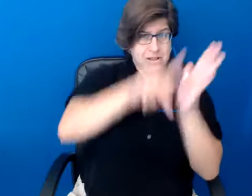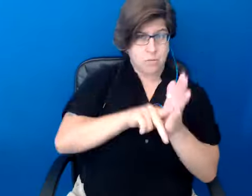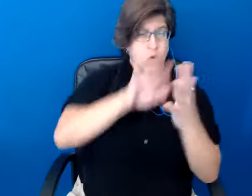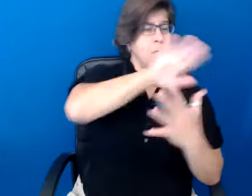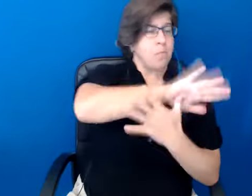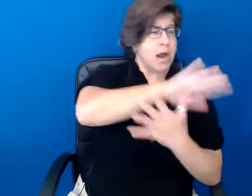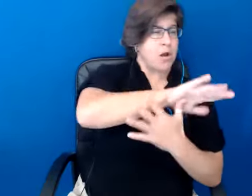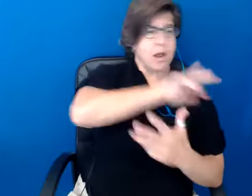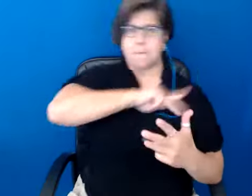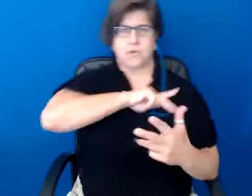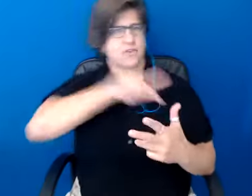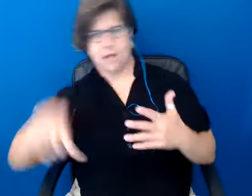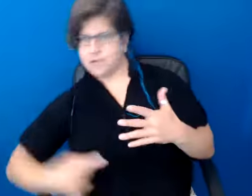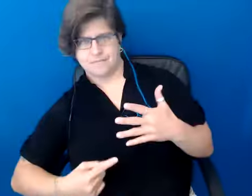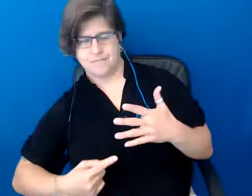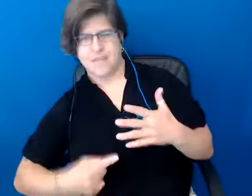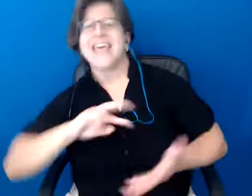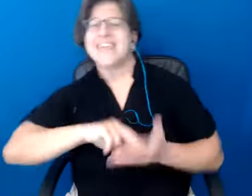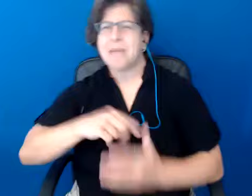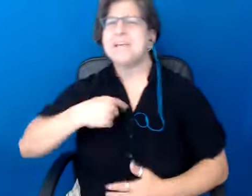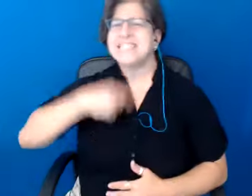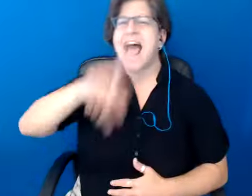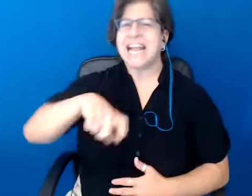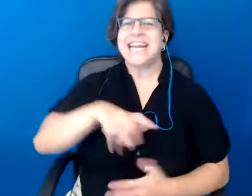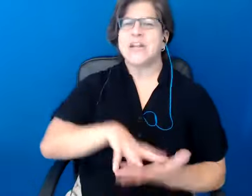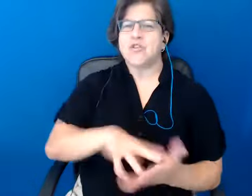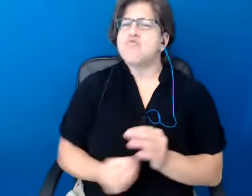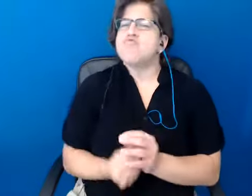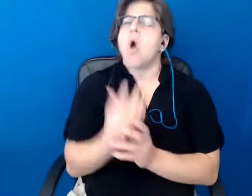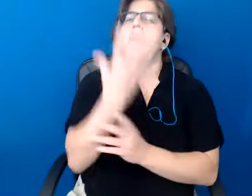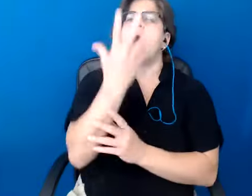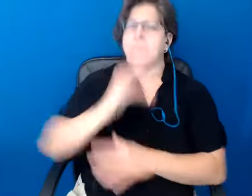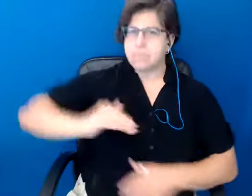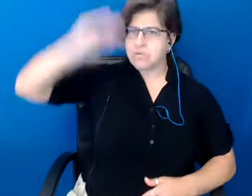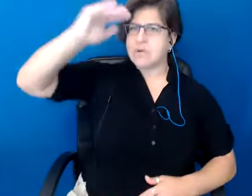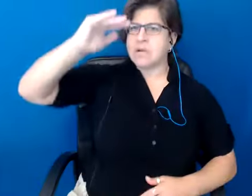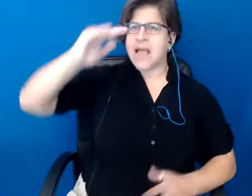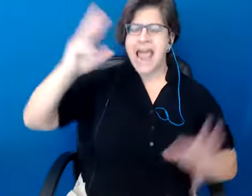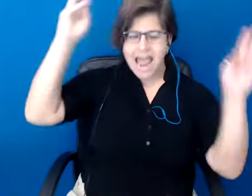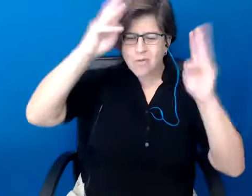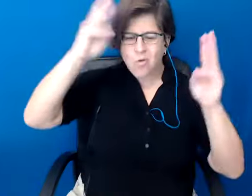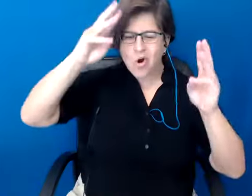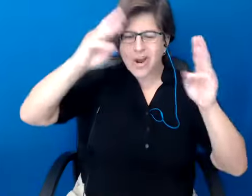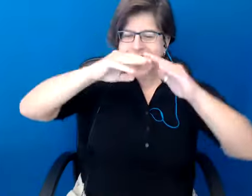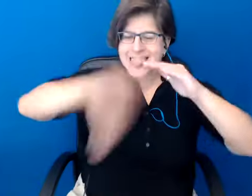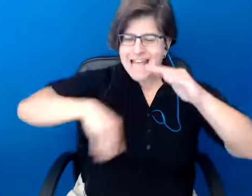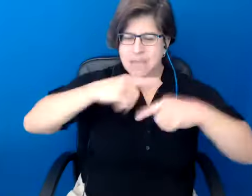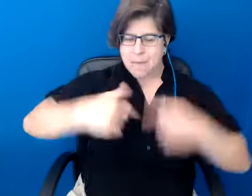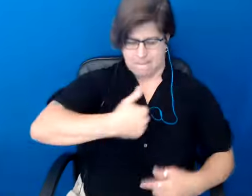12 reminds me to place principles before personalities, which means I need to grow up and worry